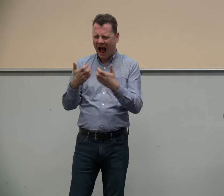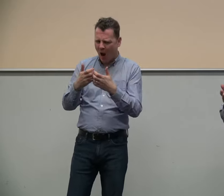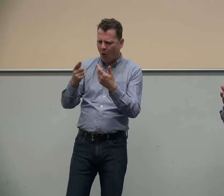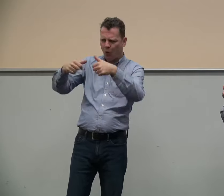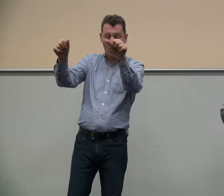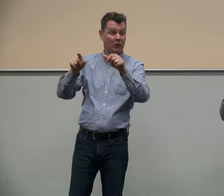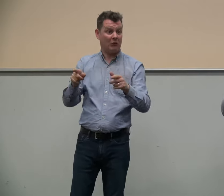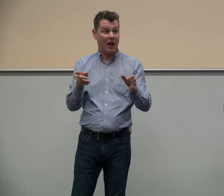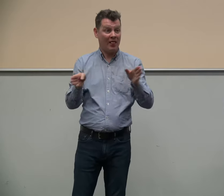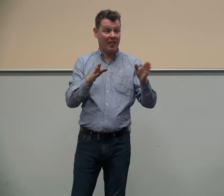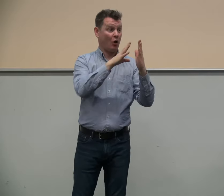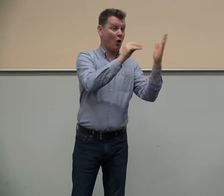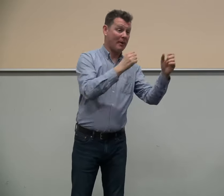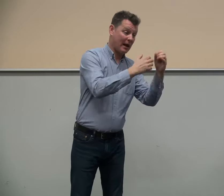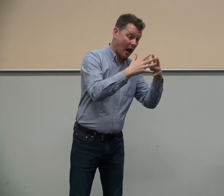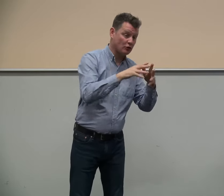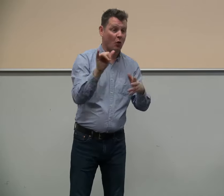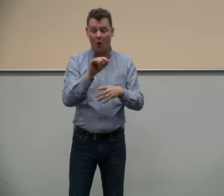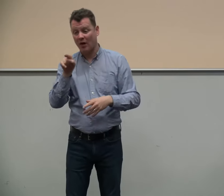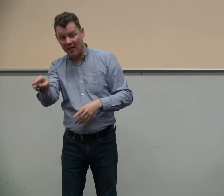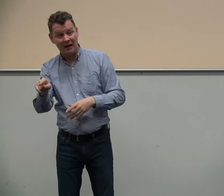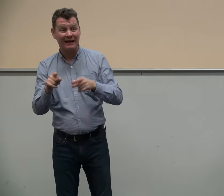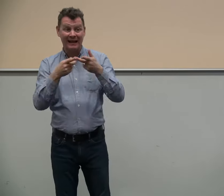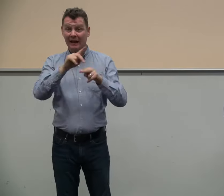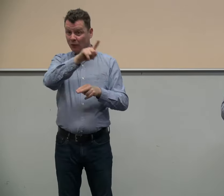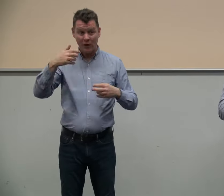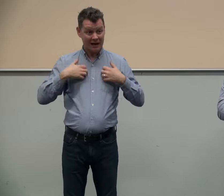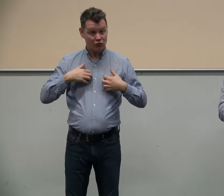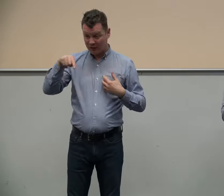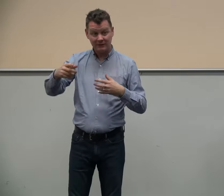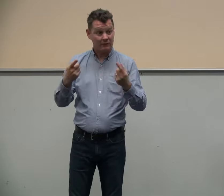which way that'll go yet. If you're interested in the second, let me know.